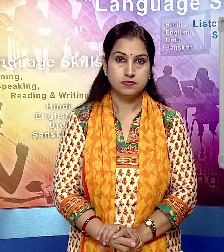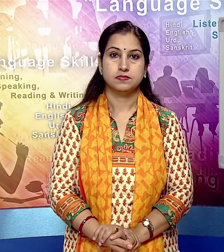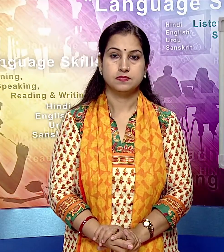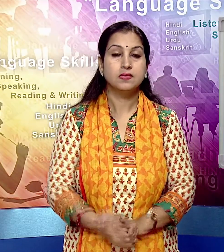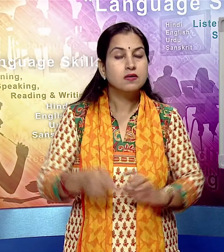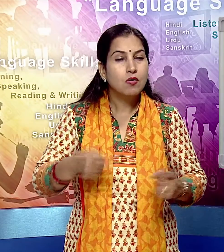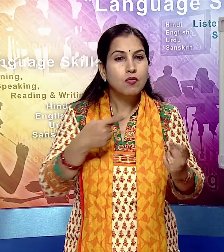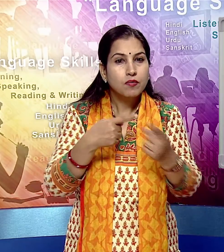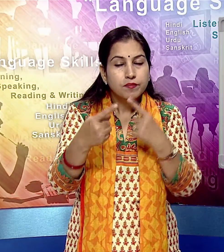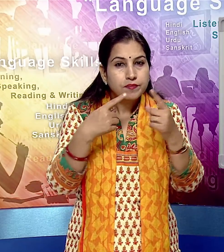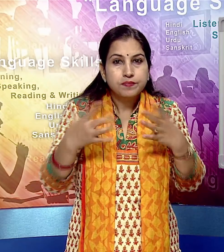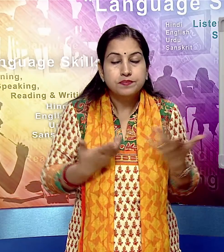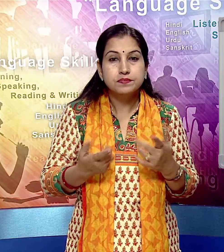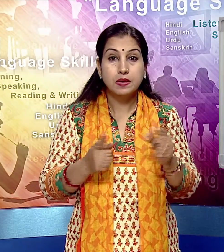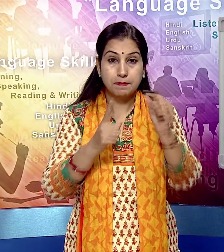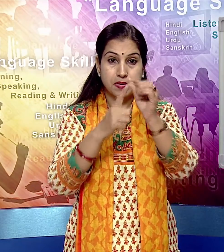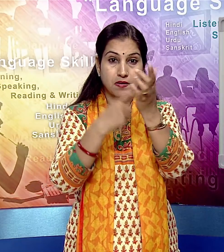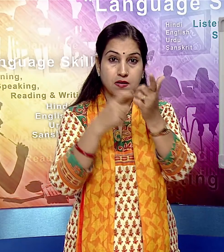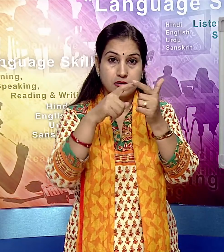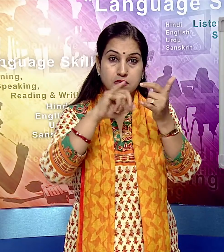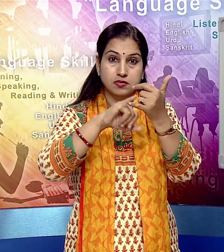Now let's understand the pressure cooking.